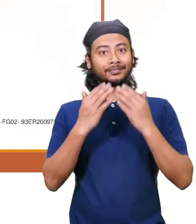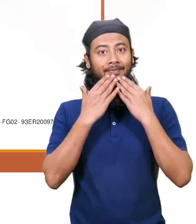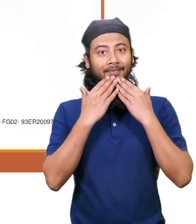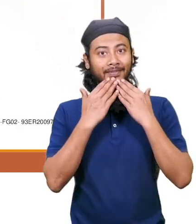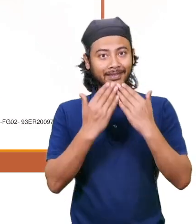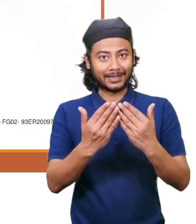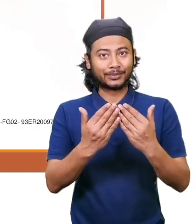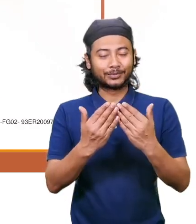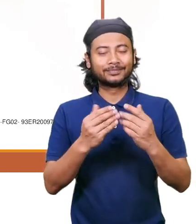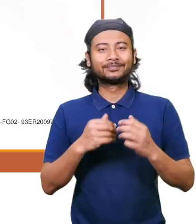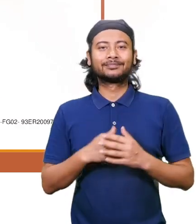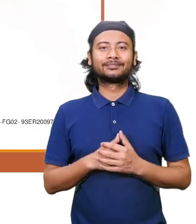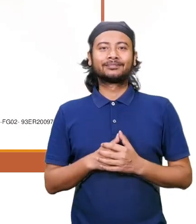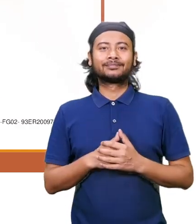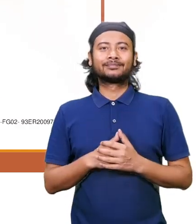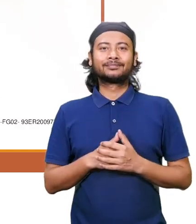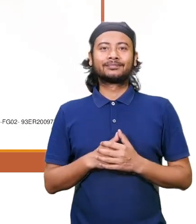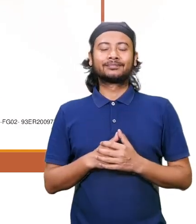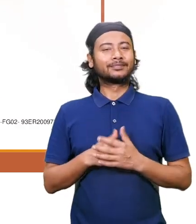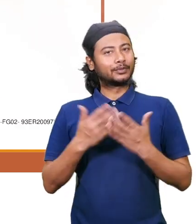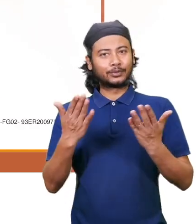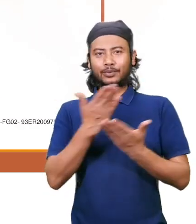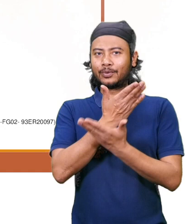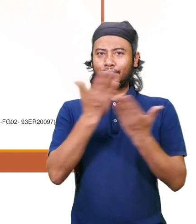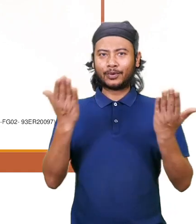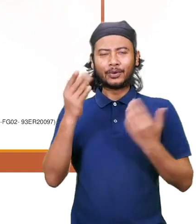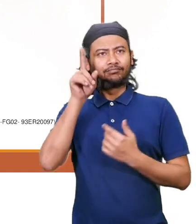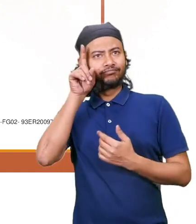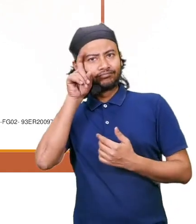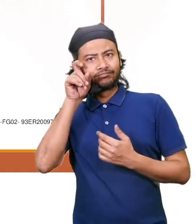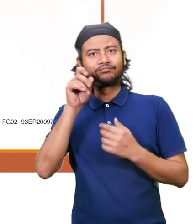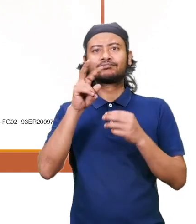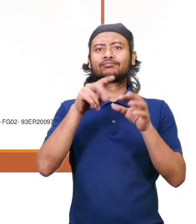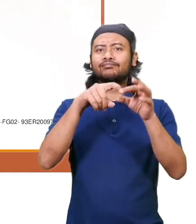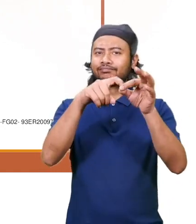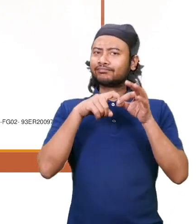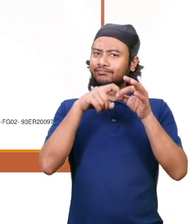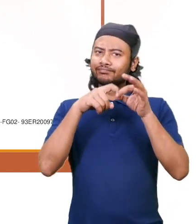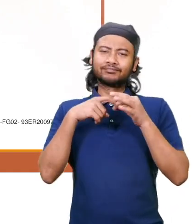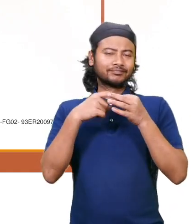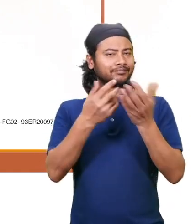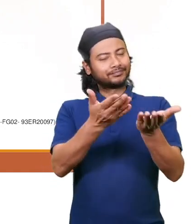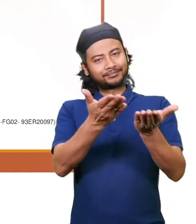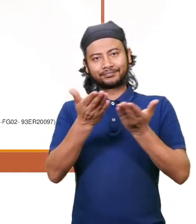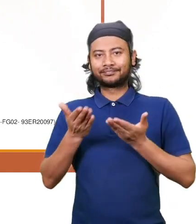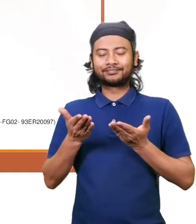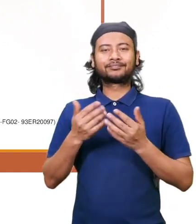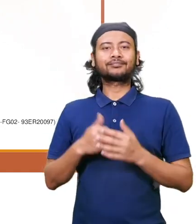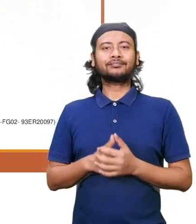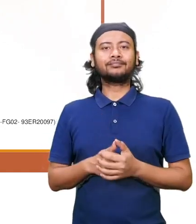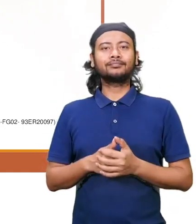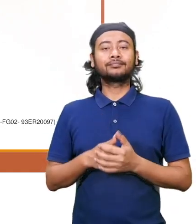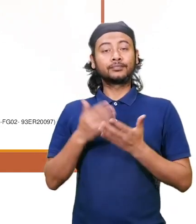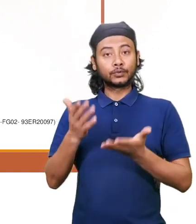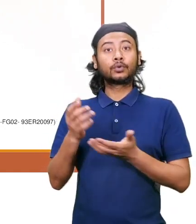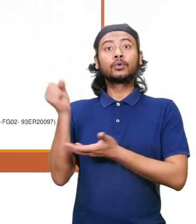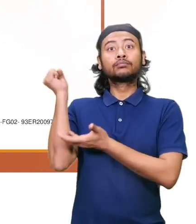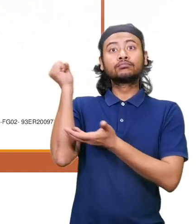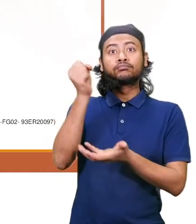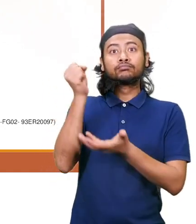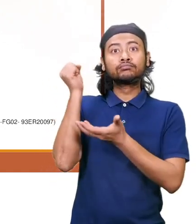Thank you, and please feel free to ask any questions. So these are the